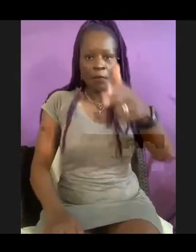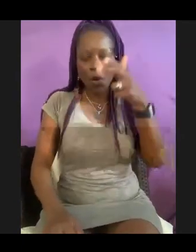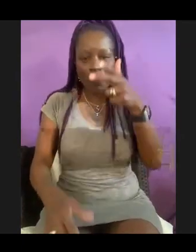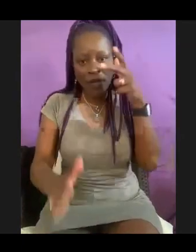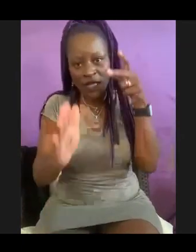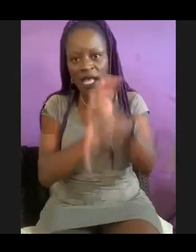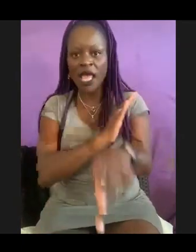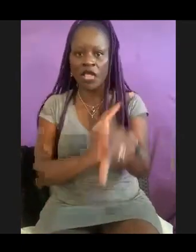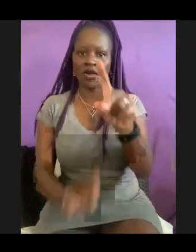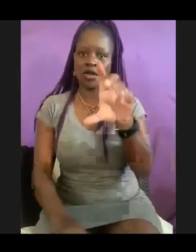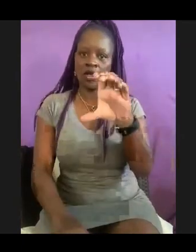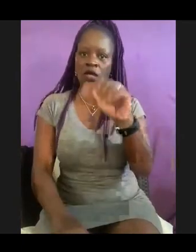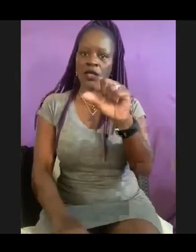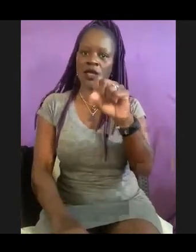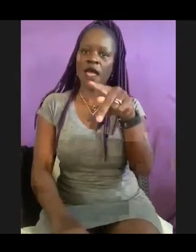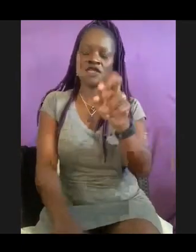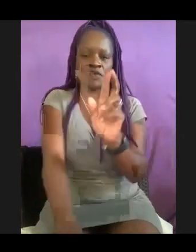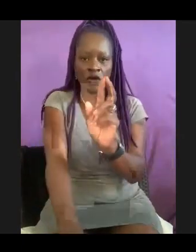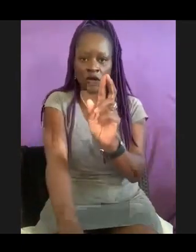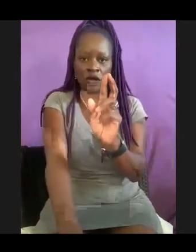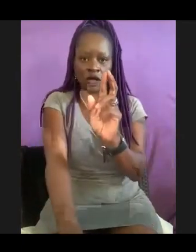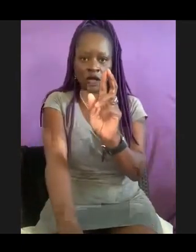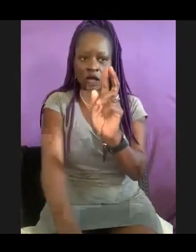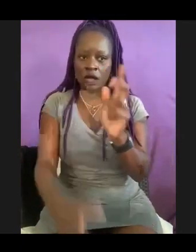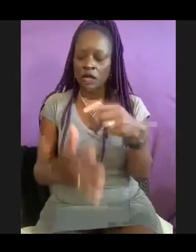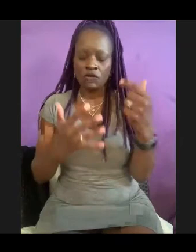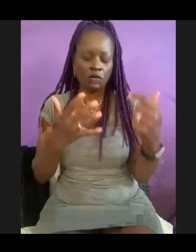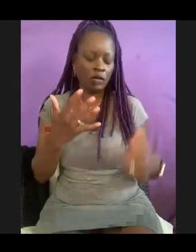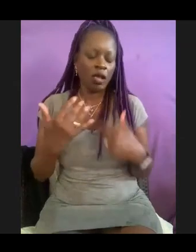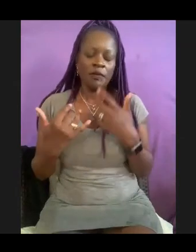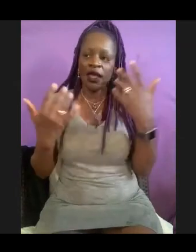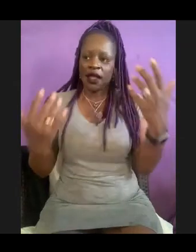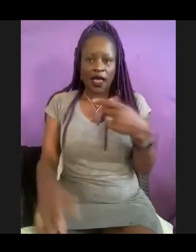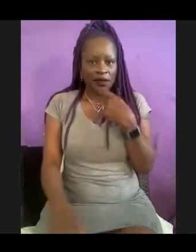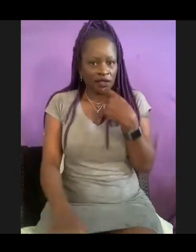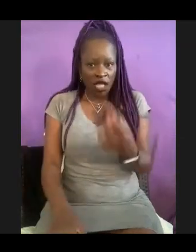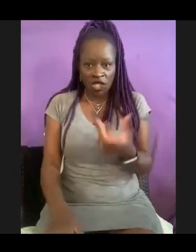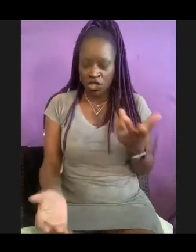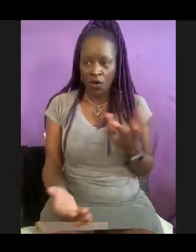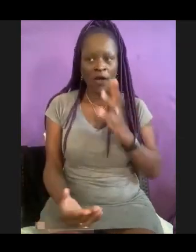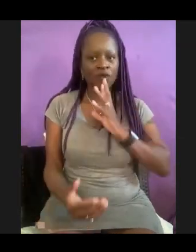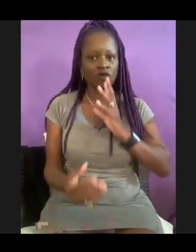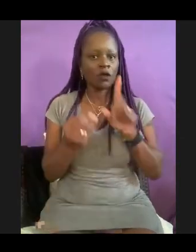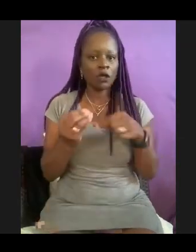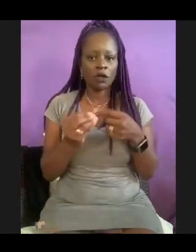Today, I am here to talk about